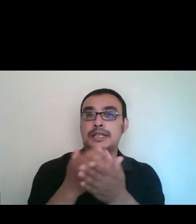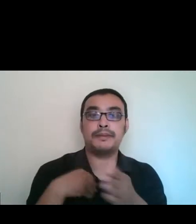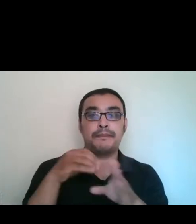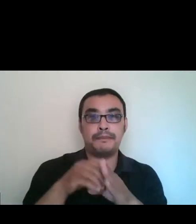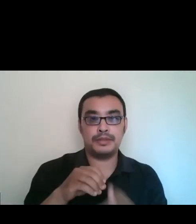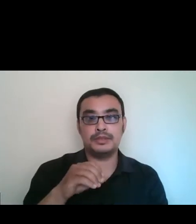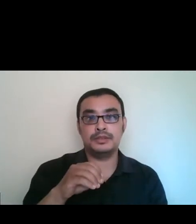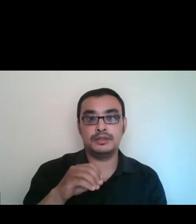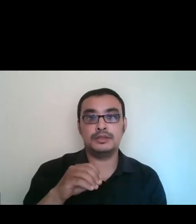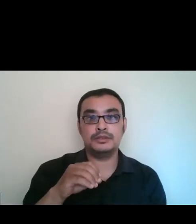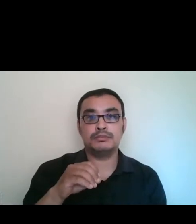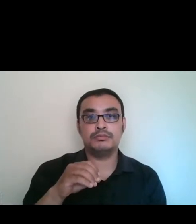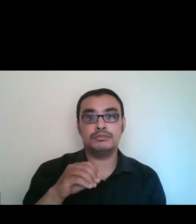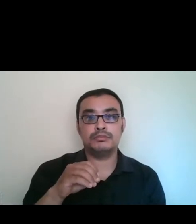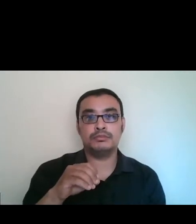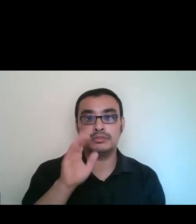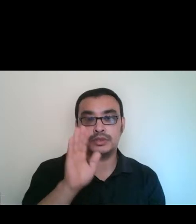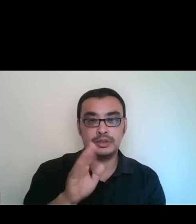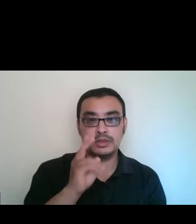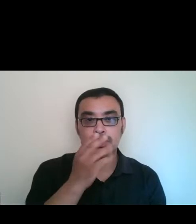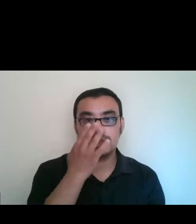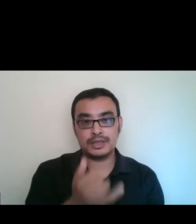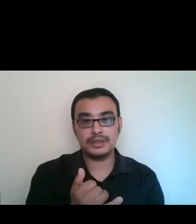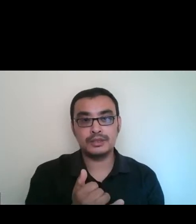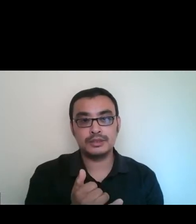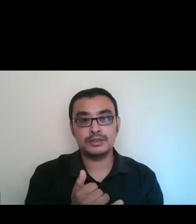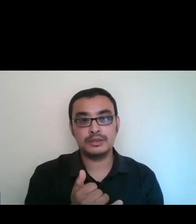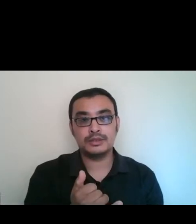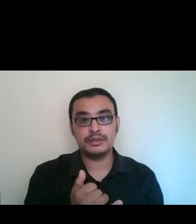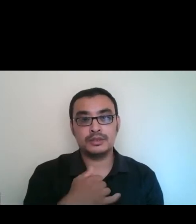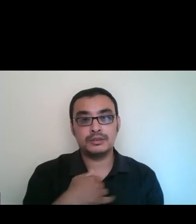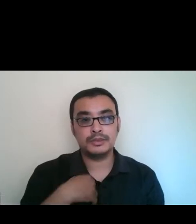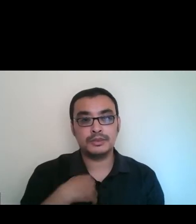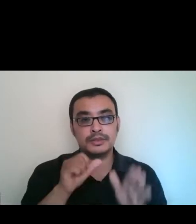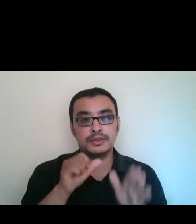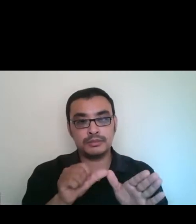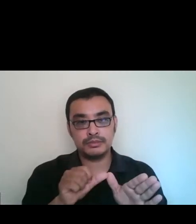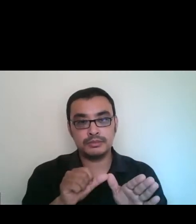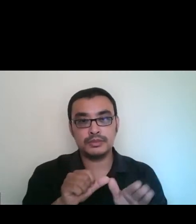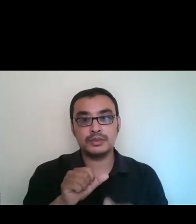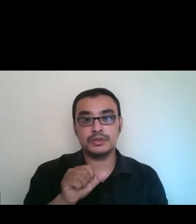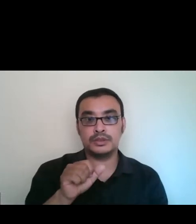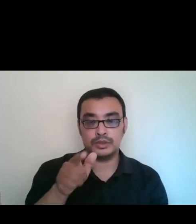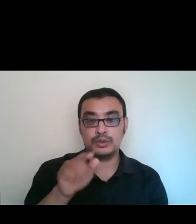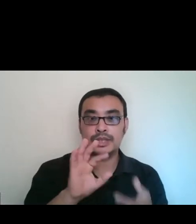The question is more to me, so I will rather reply to it in a few seconds, because this